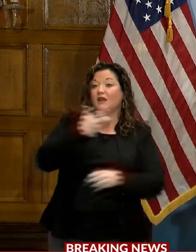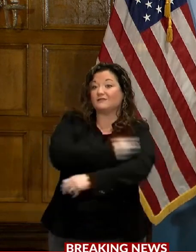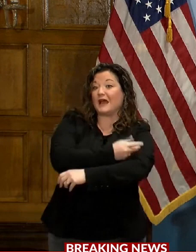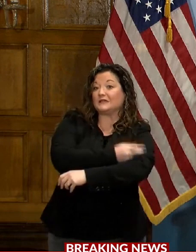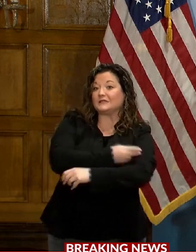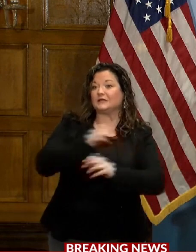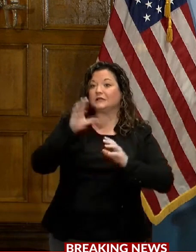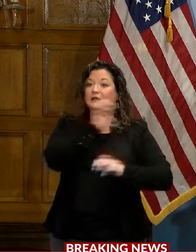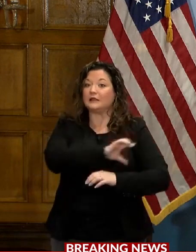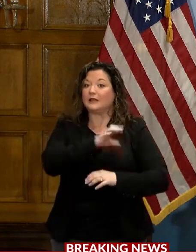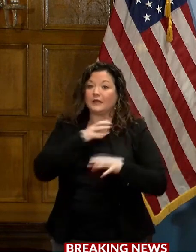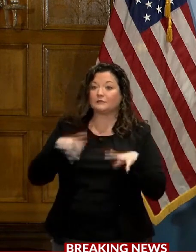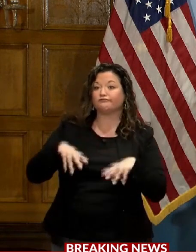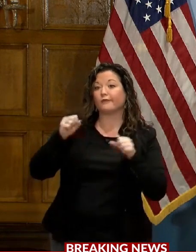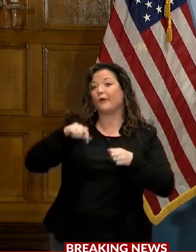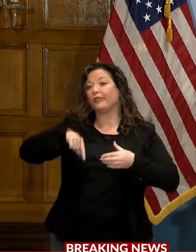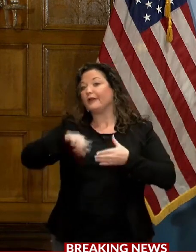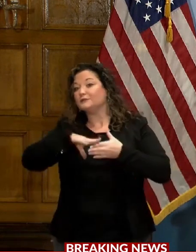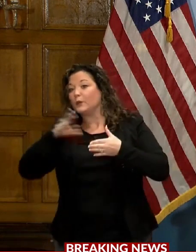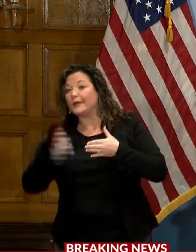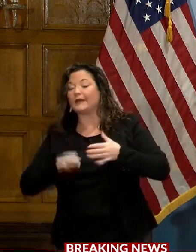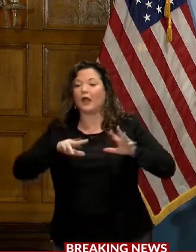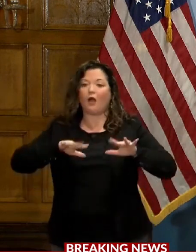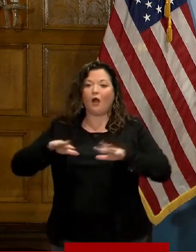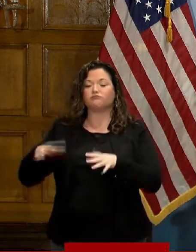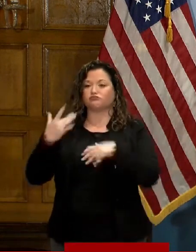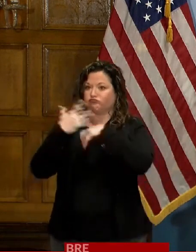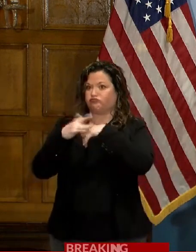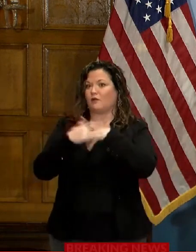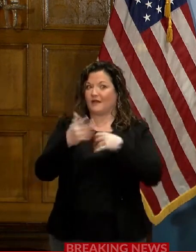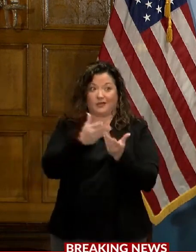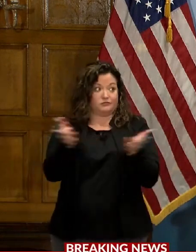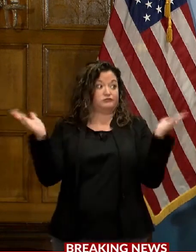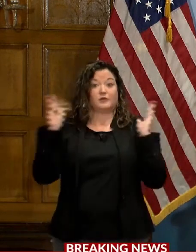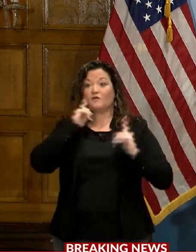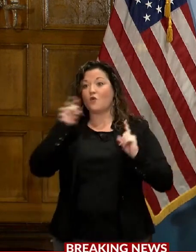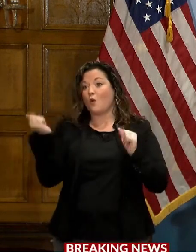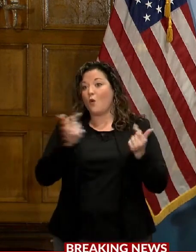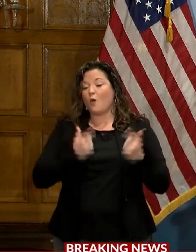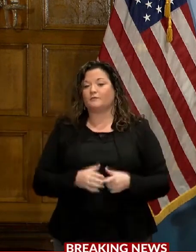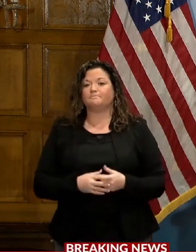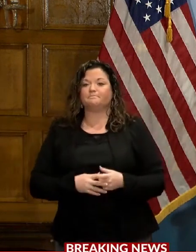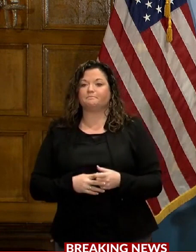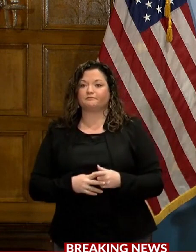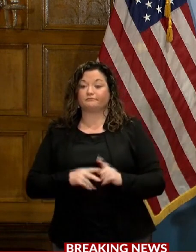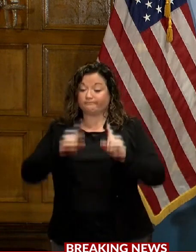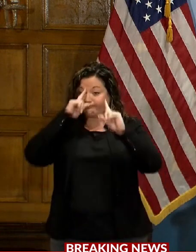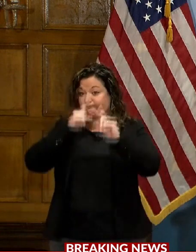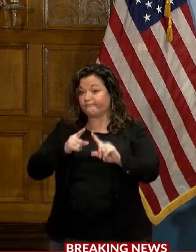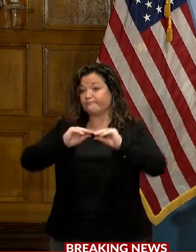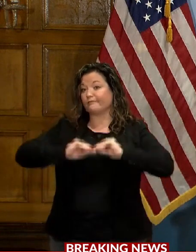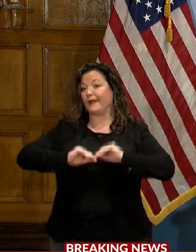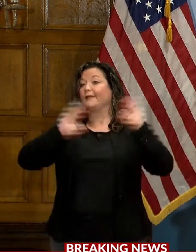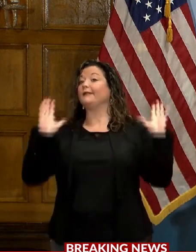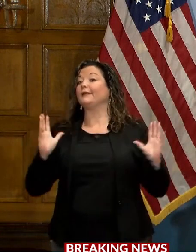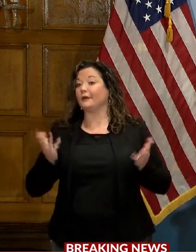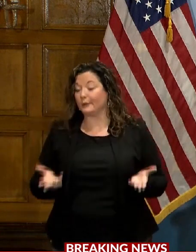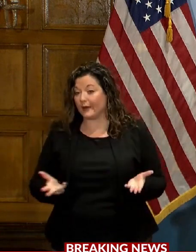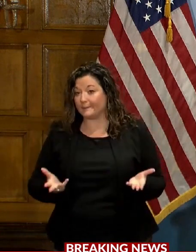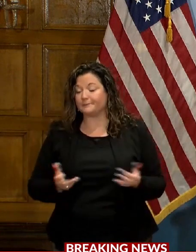held on the weekends and making it available for everyone. And so the message is clear